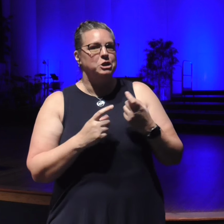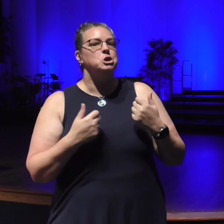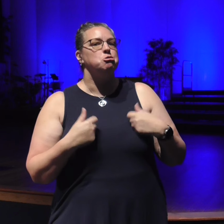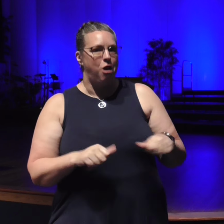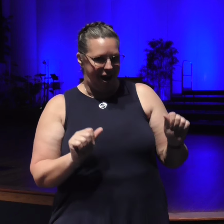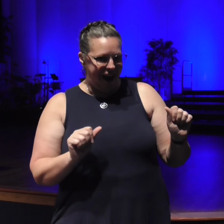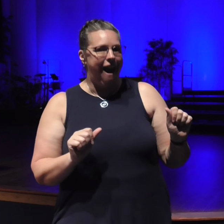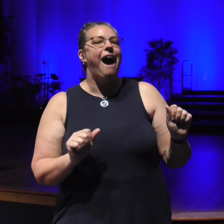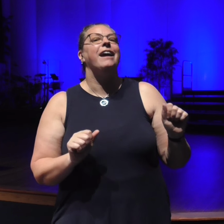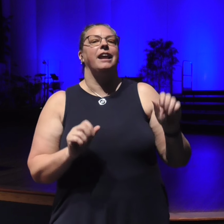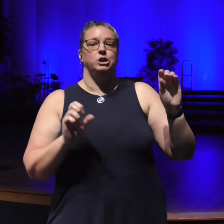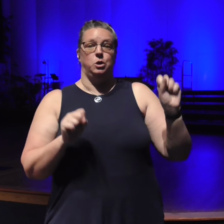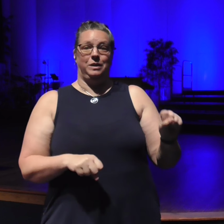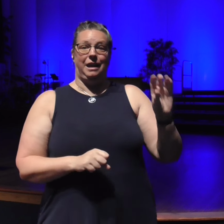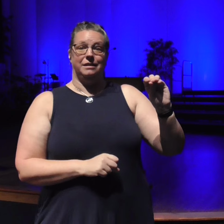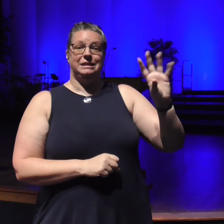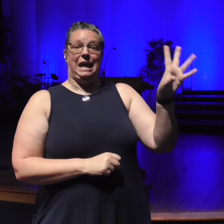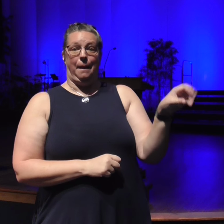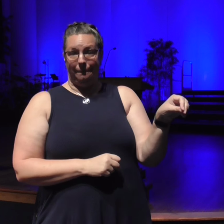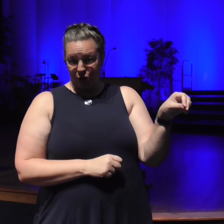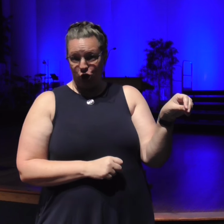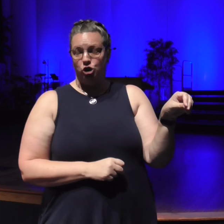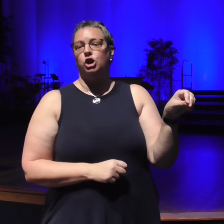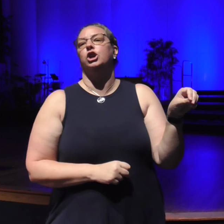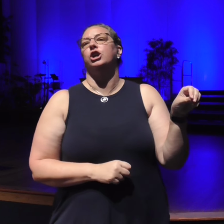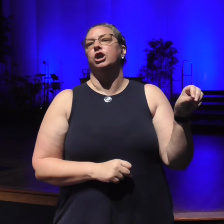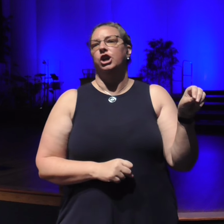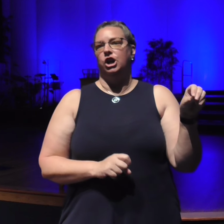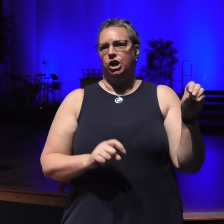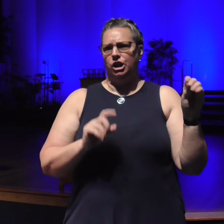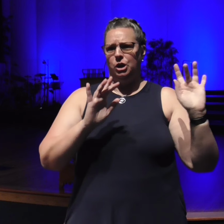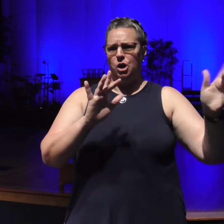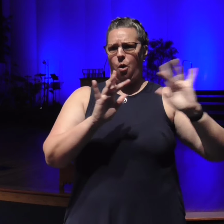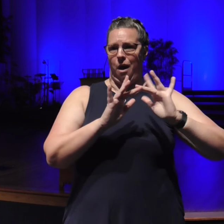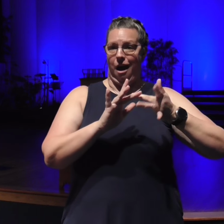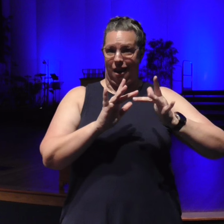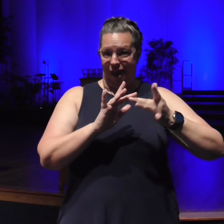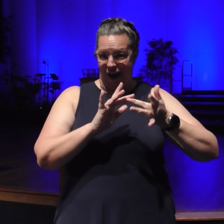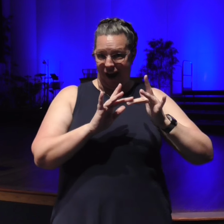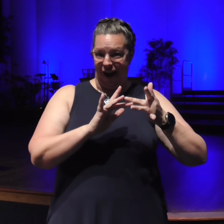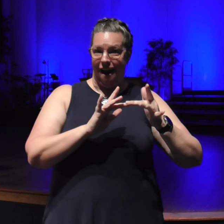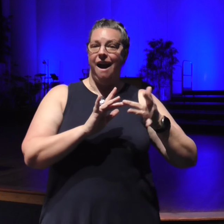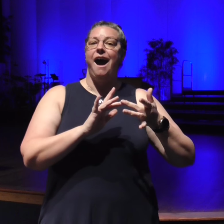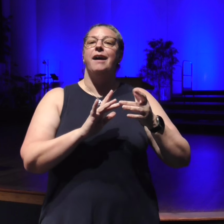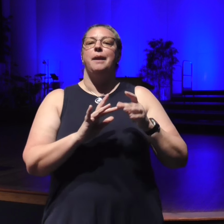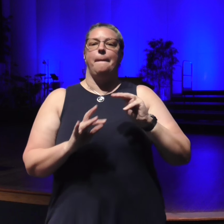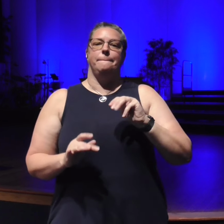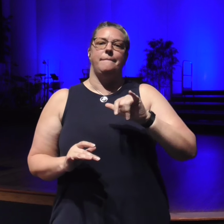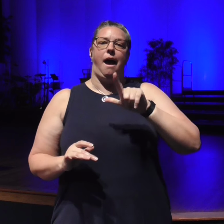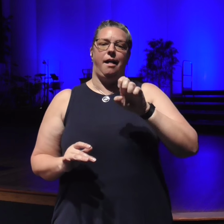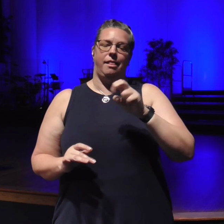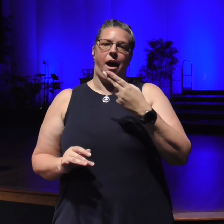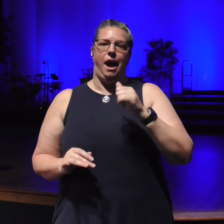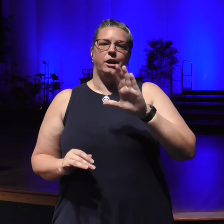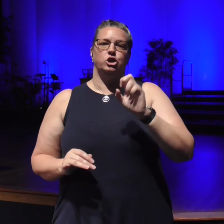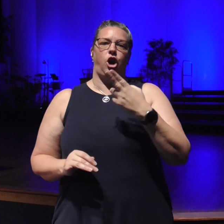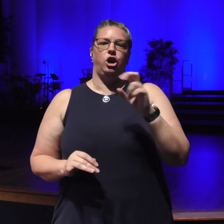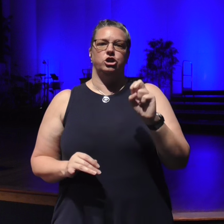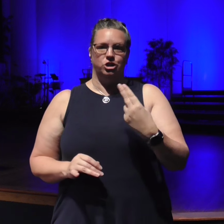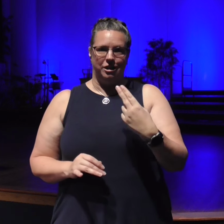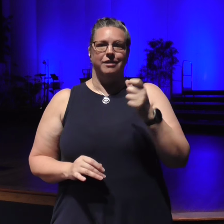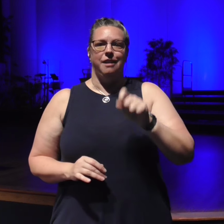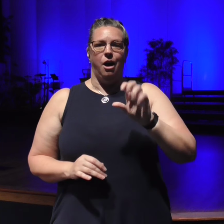take a picture of it. If you want to do it that way, you can go on to our online into milehighchurch.org and you can do it